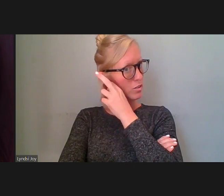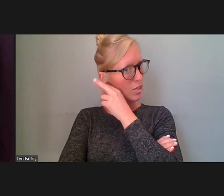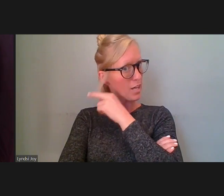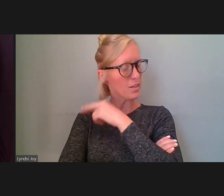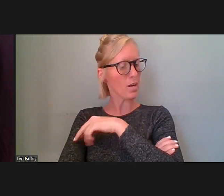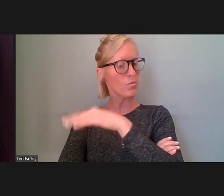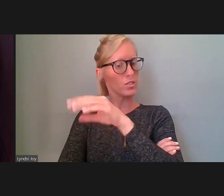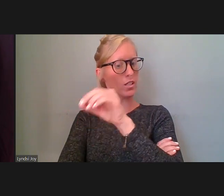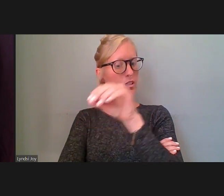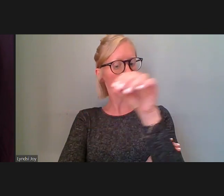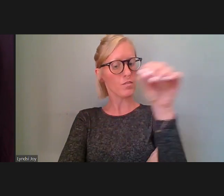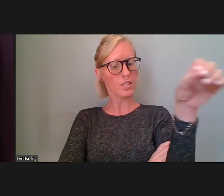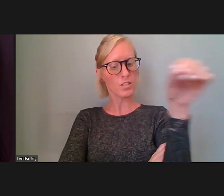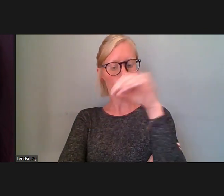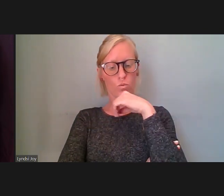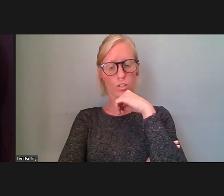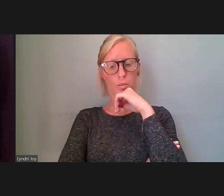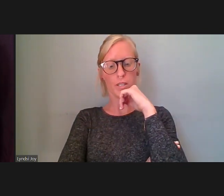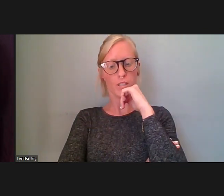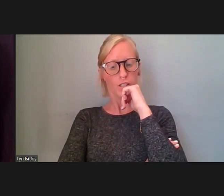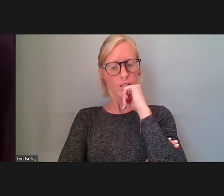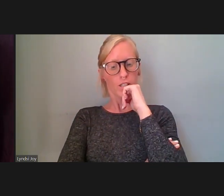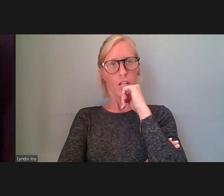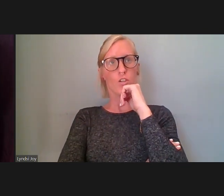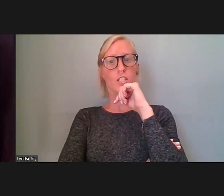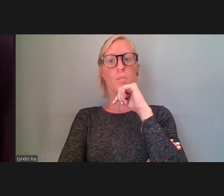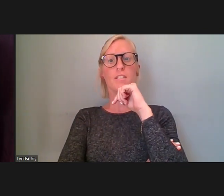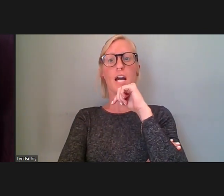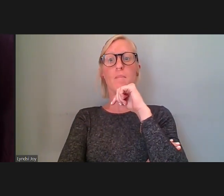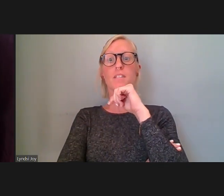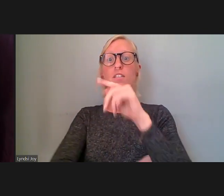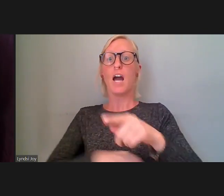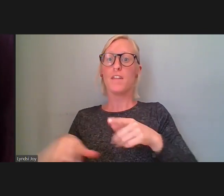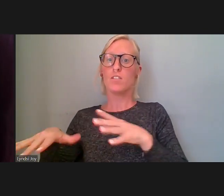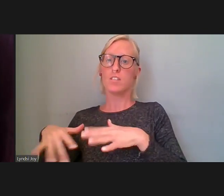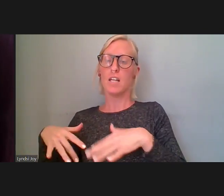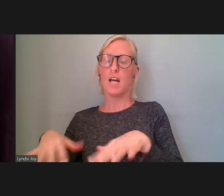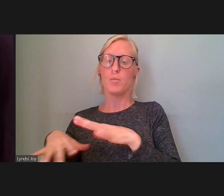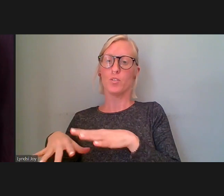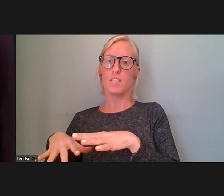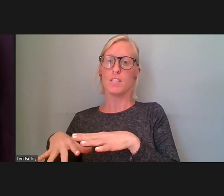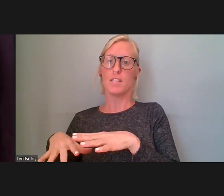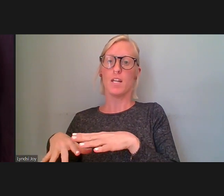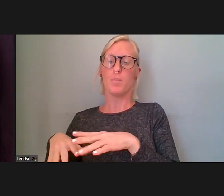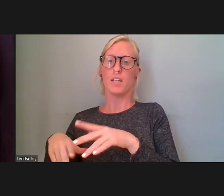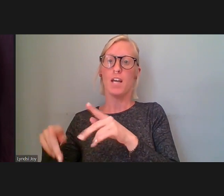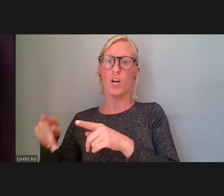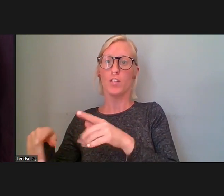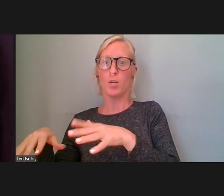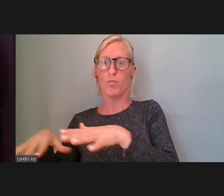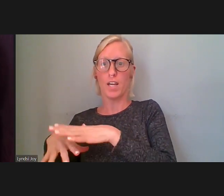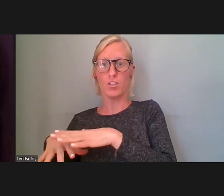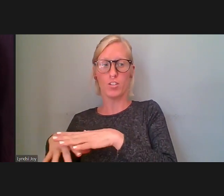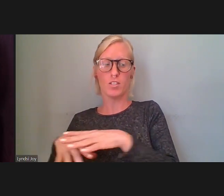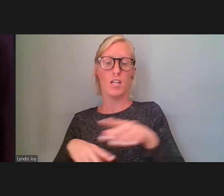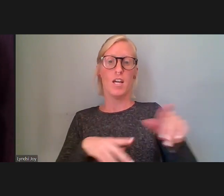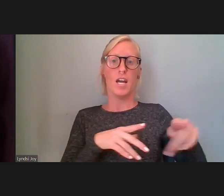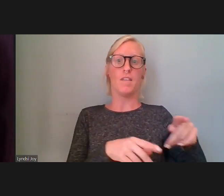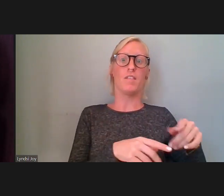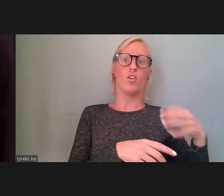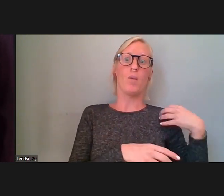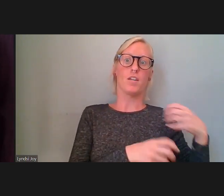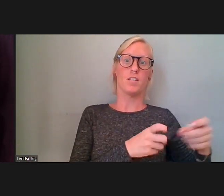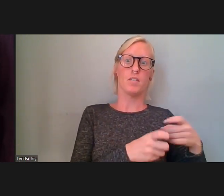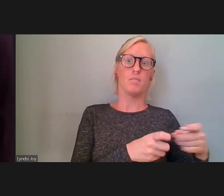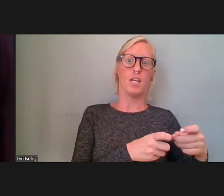which I think mine was like a lot of English in order, but there's a couple times that I think there was a lot of opportunity to set up like healthcare providers